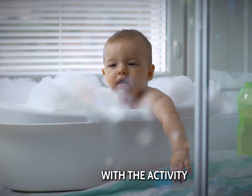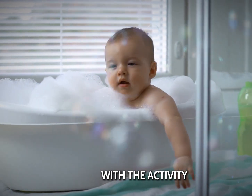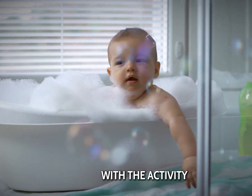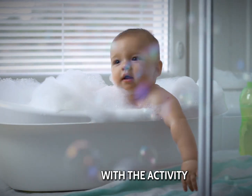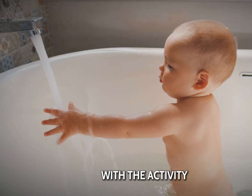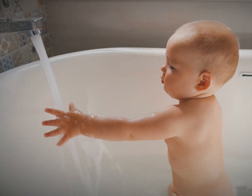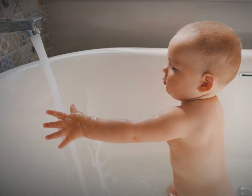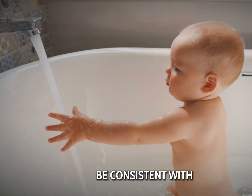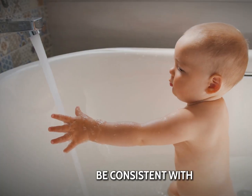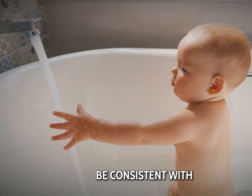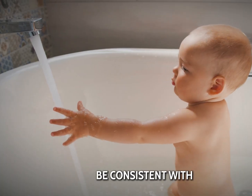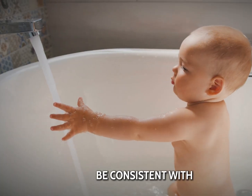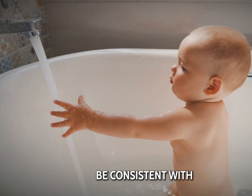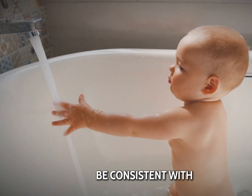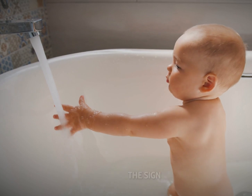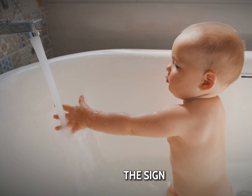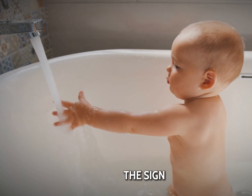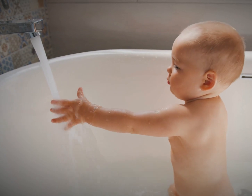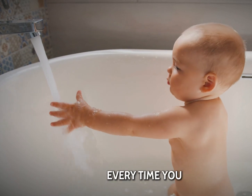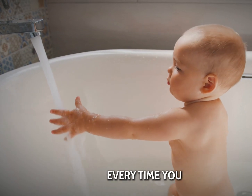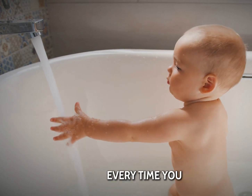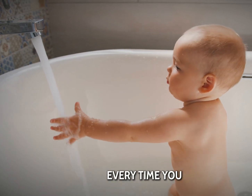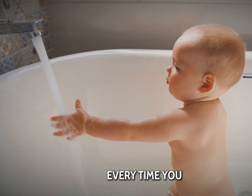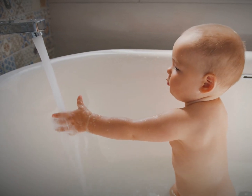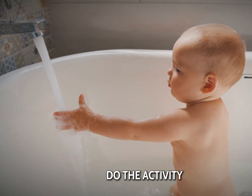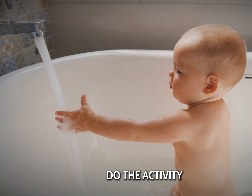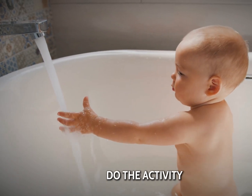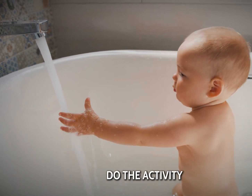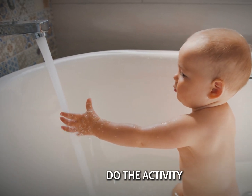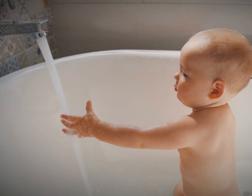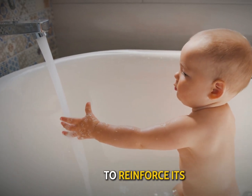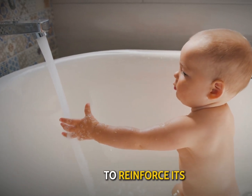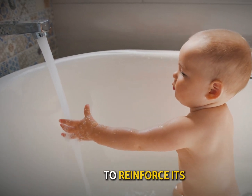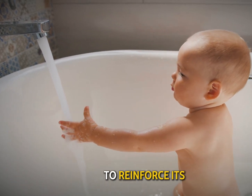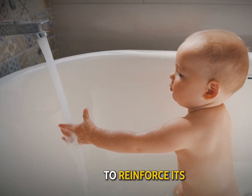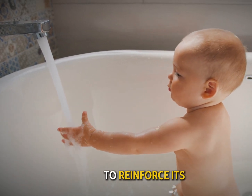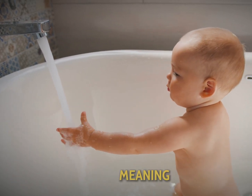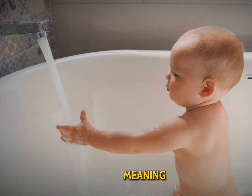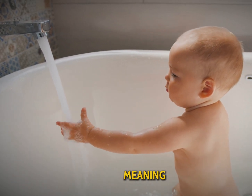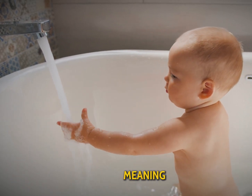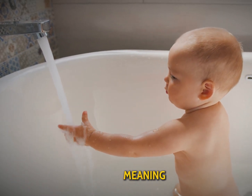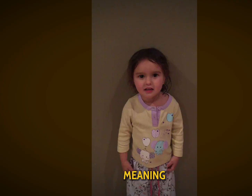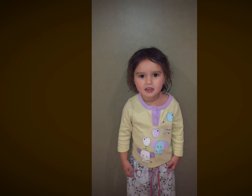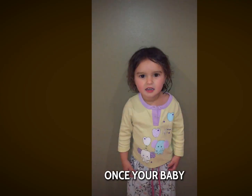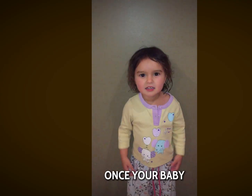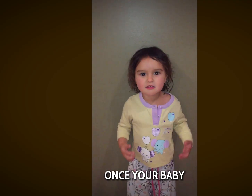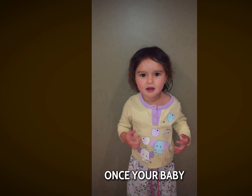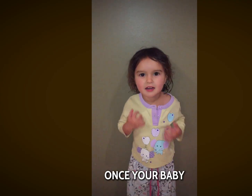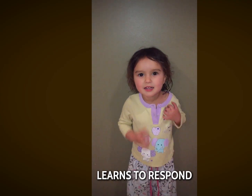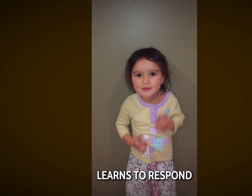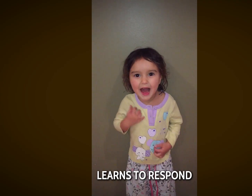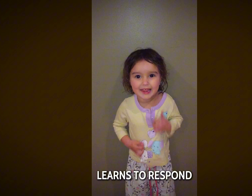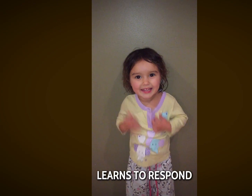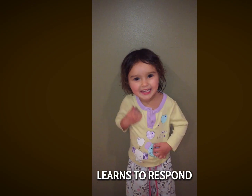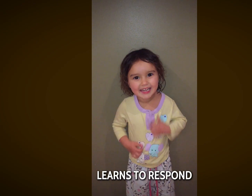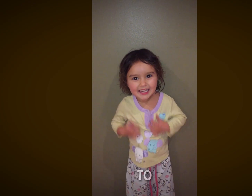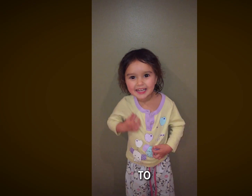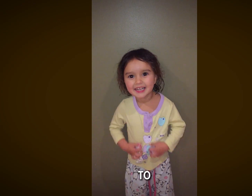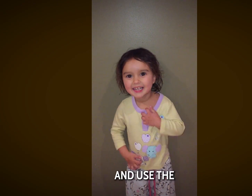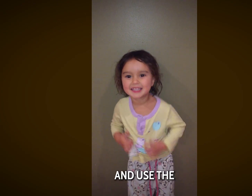activity. Be consistent with the sign every time you do the activity to reinforce its meaning. Once your baby learns to respond to and use the